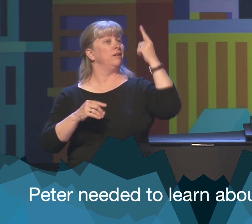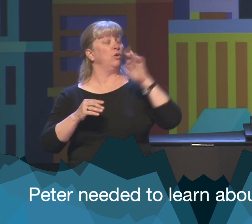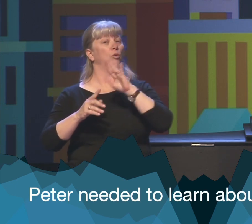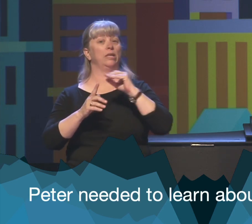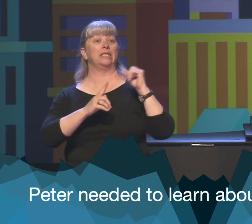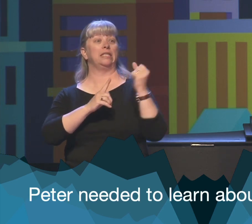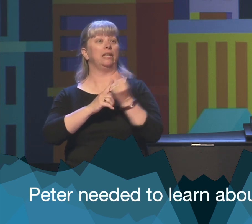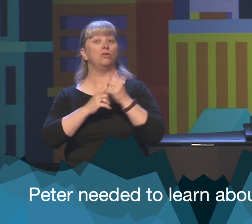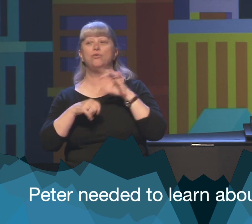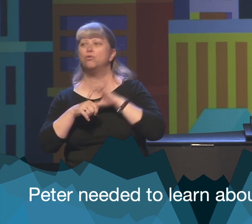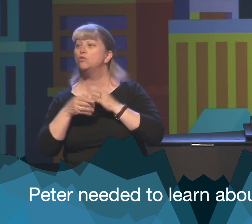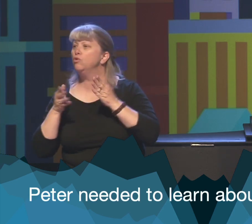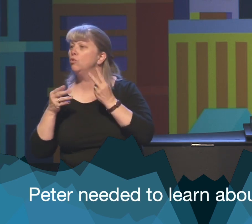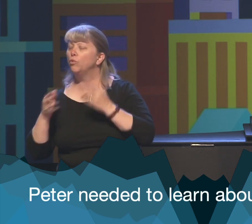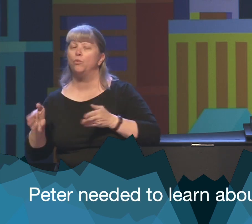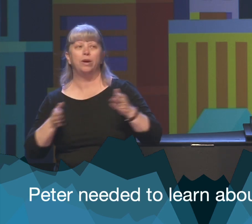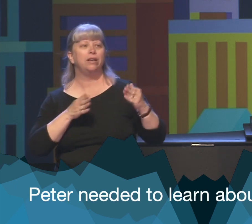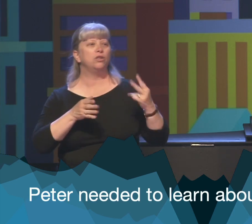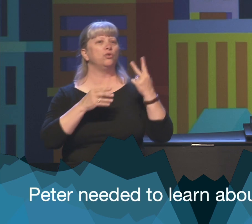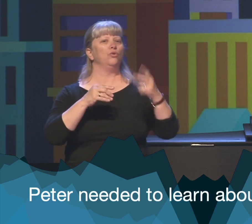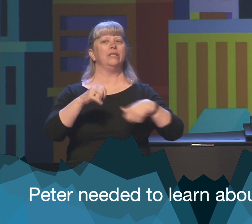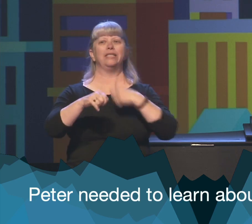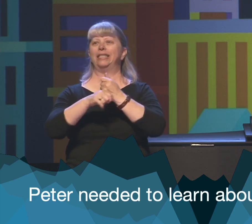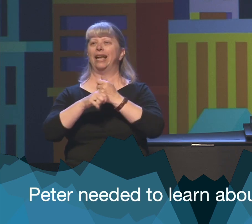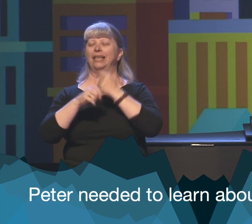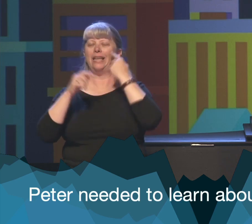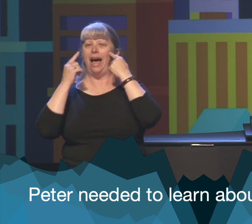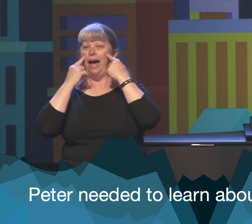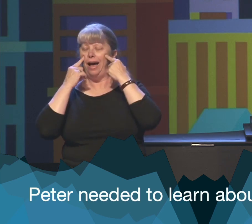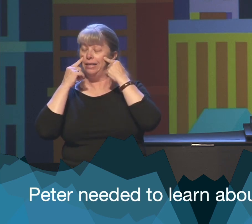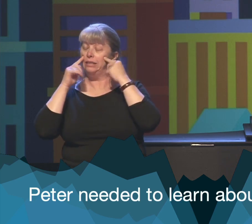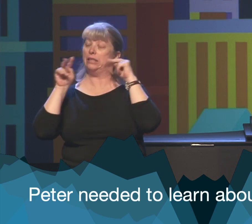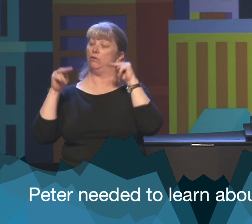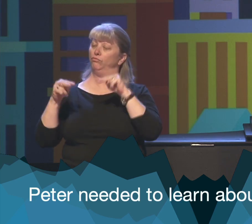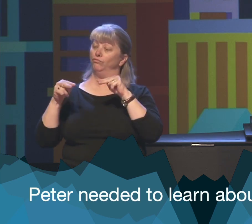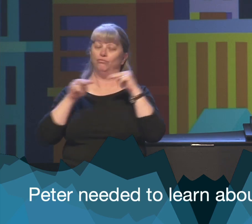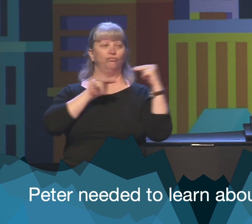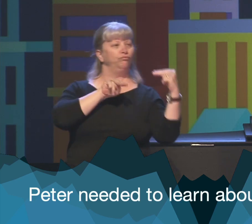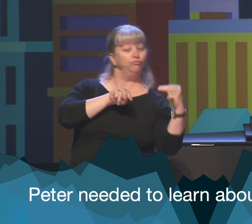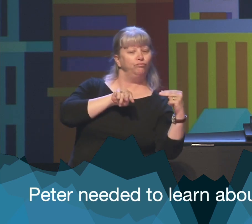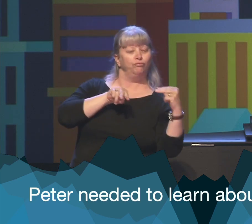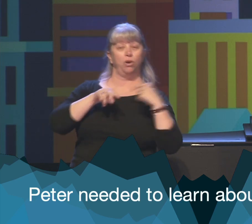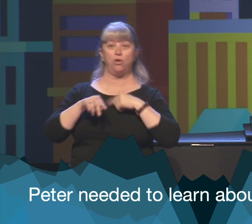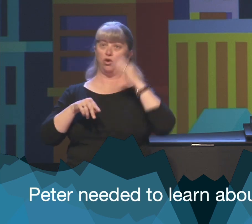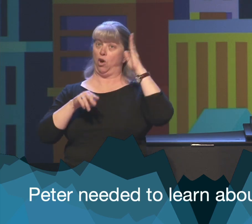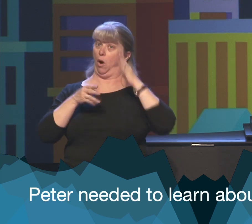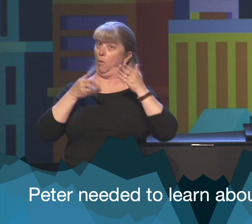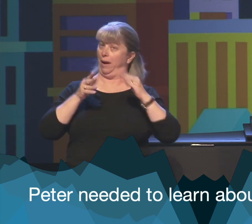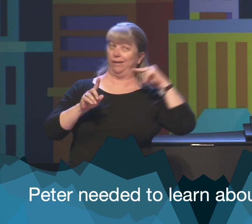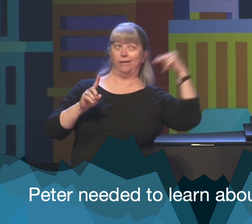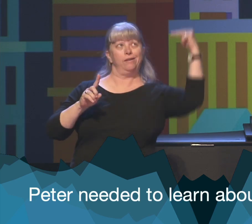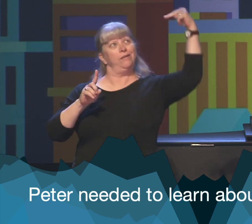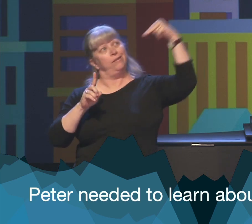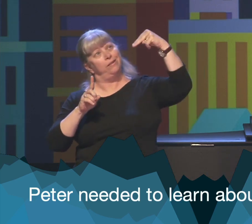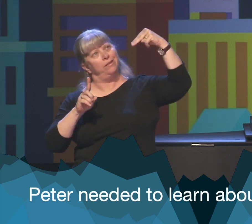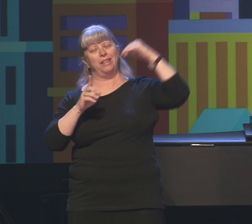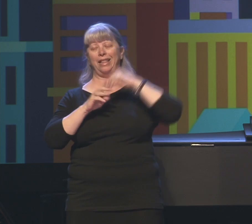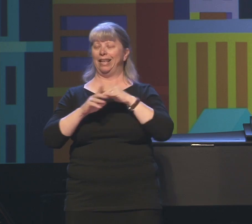circumstances around us. There's two sets of eyes you can put on. Jesus says there's a God way of thinking. There's a